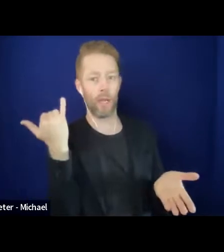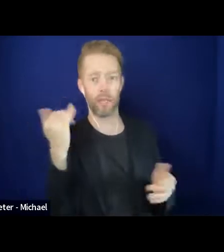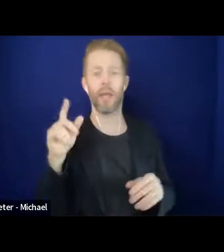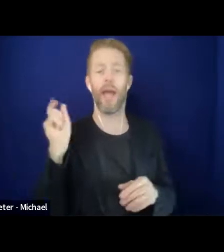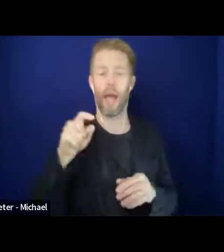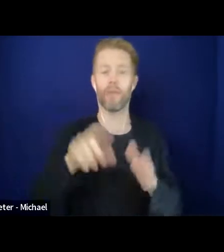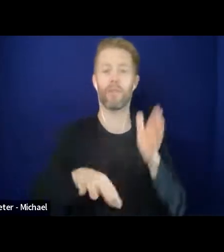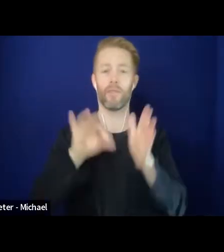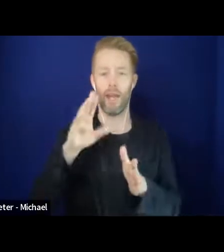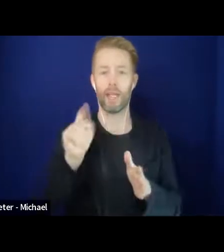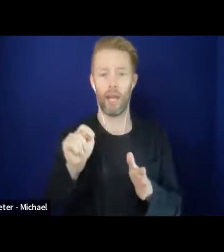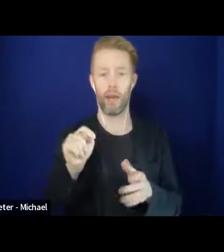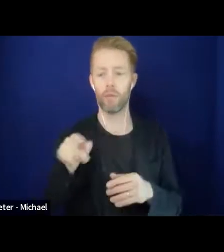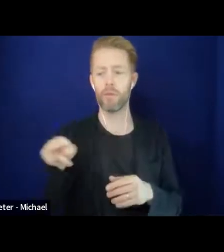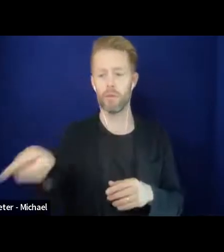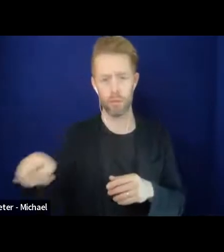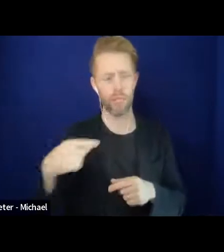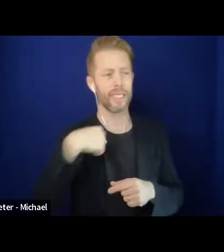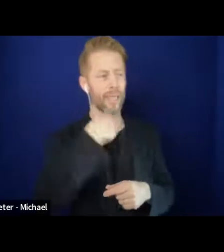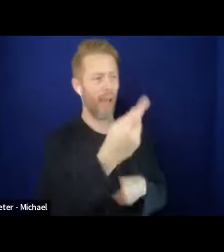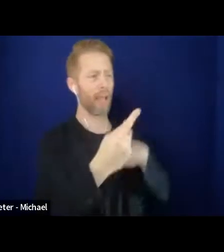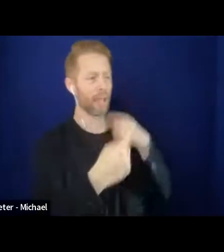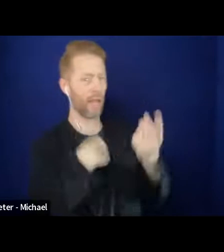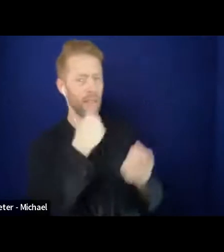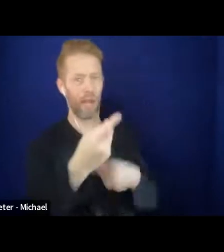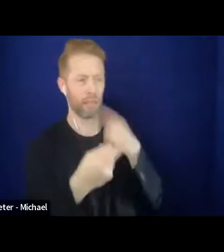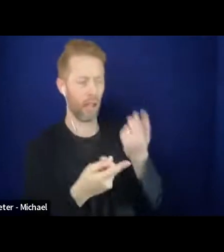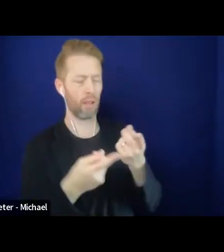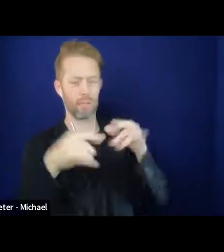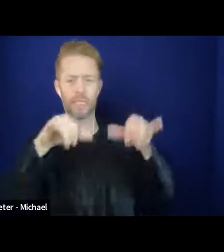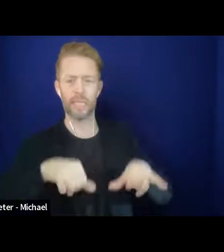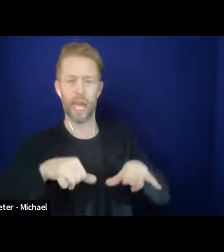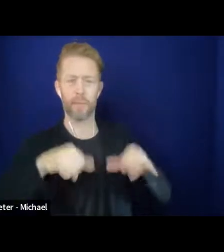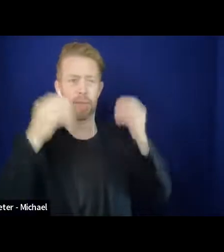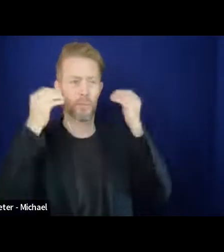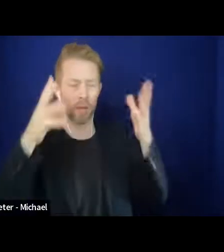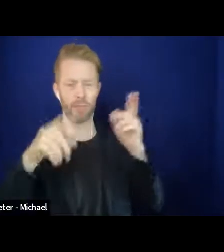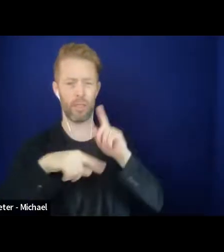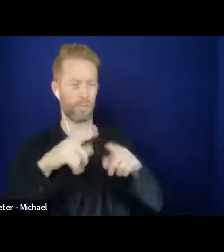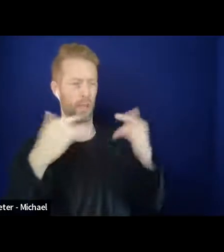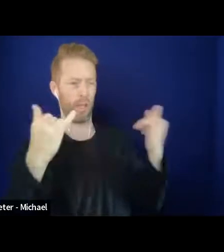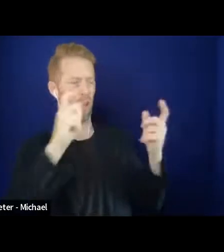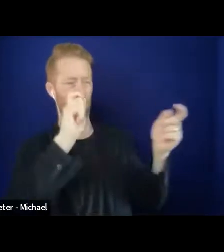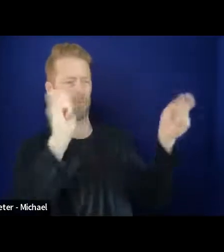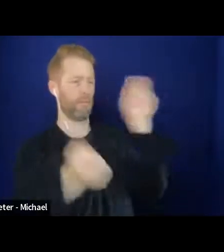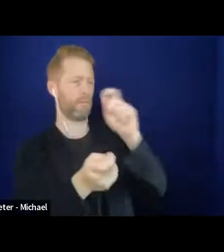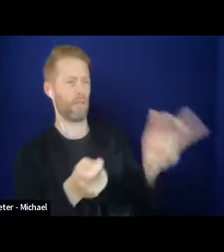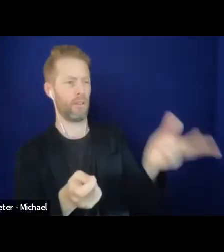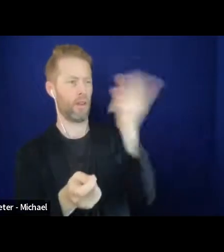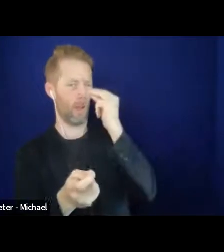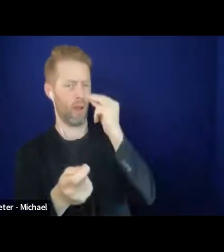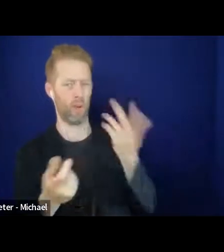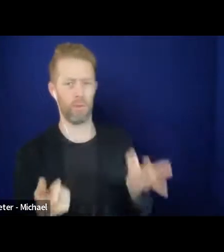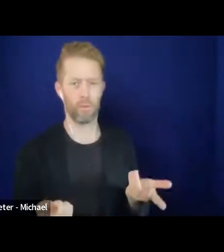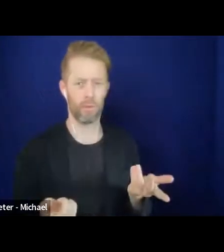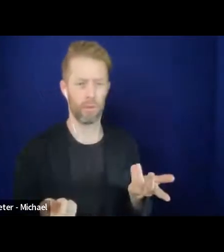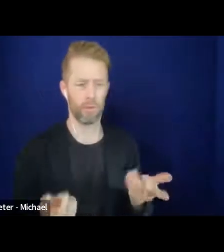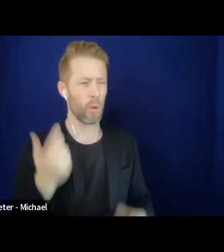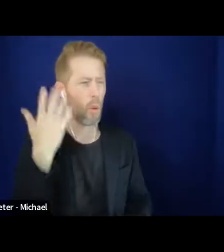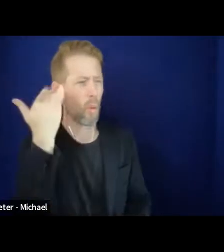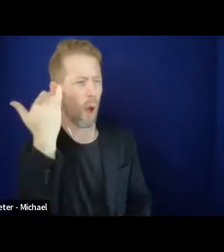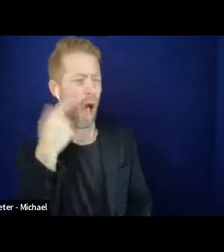according to their eye that they told the system was the same as it had been. So why did it change? Why did the determination